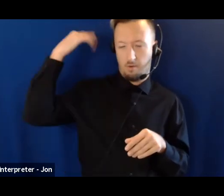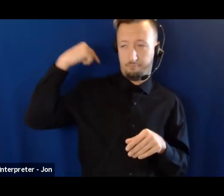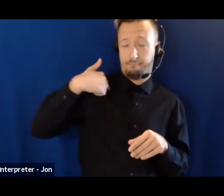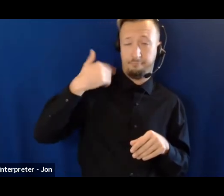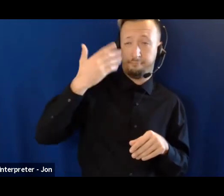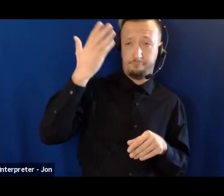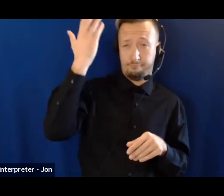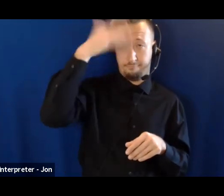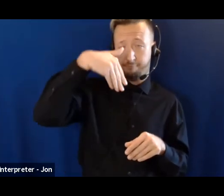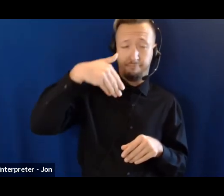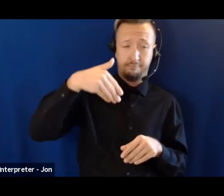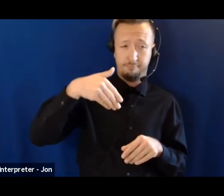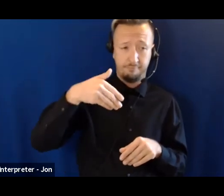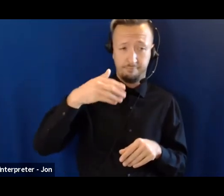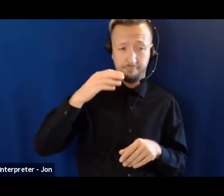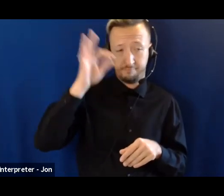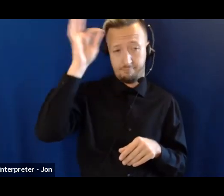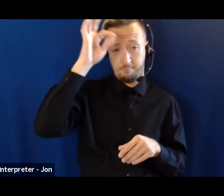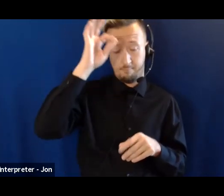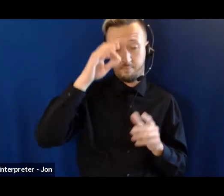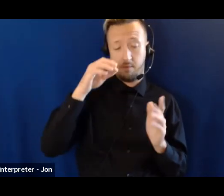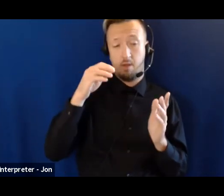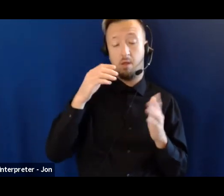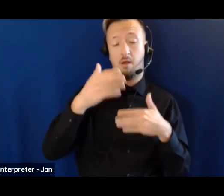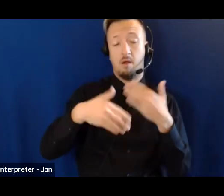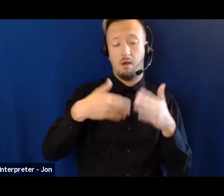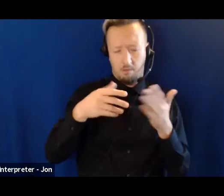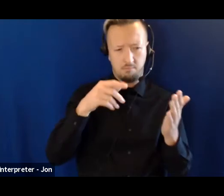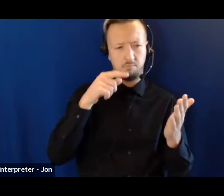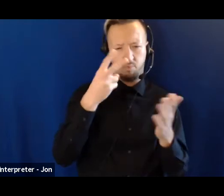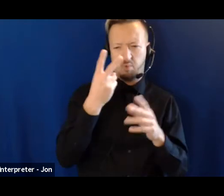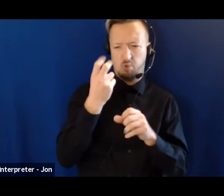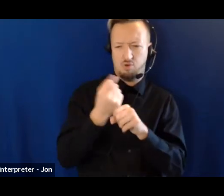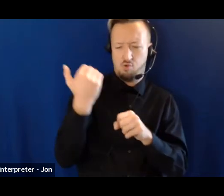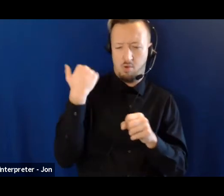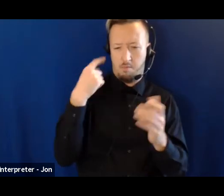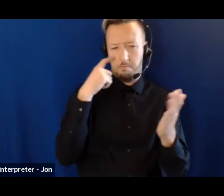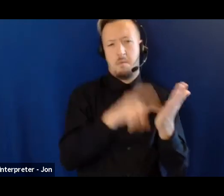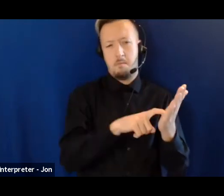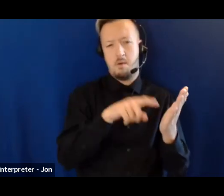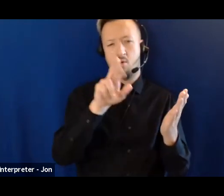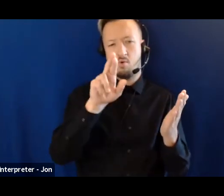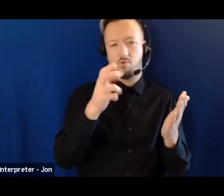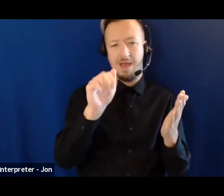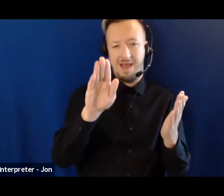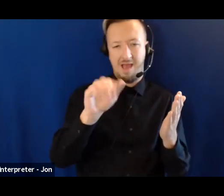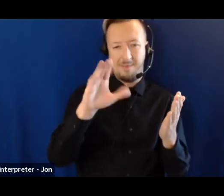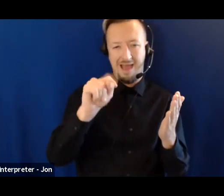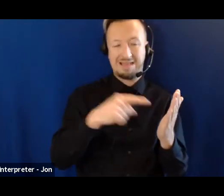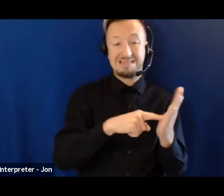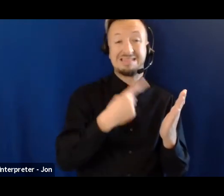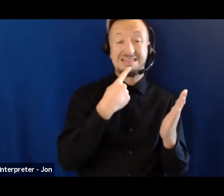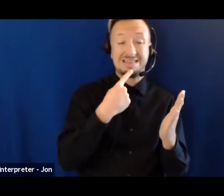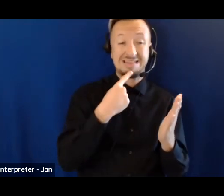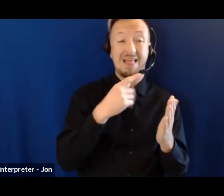know, 2 years ago, that this was actually in the Rehab Act, that it specifically says the centers are supposed to give